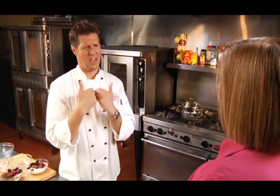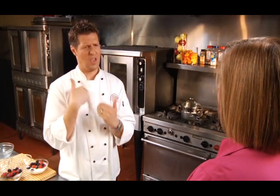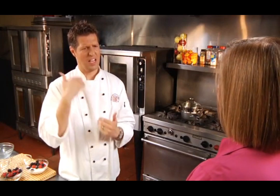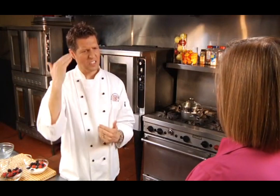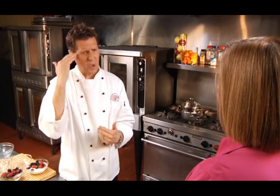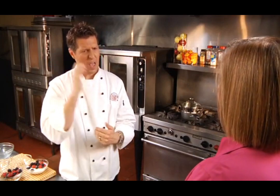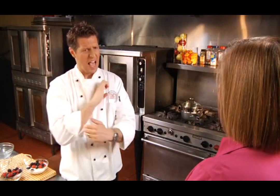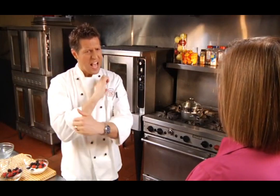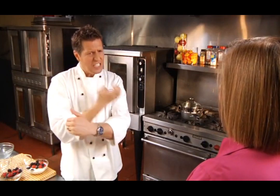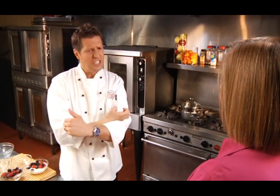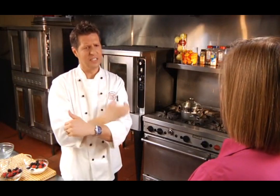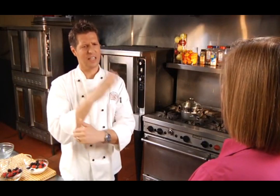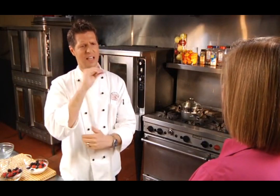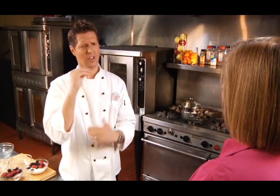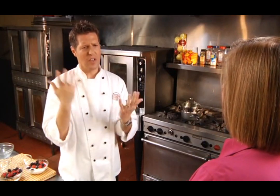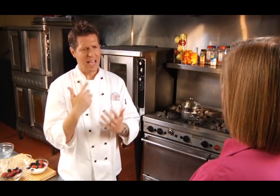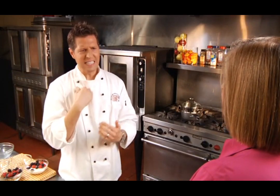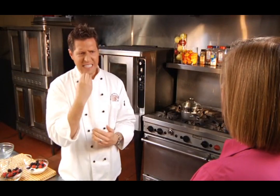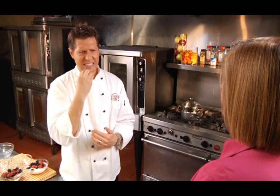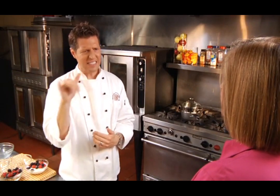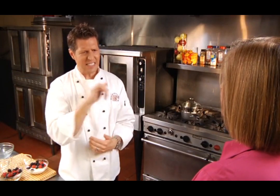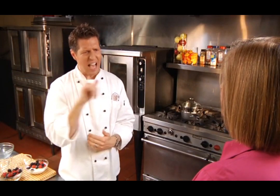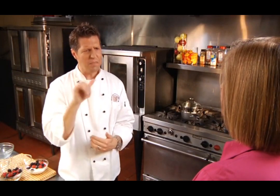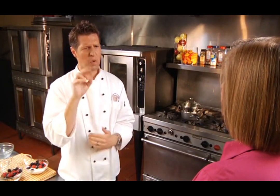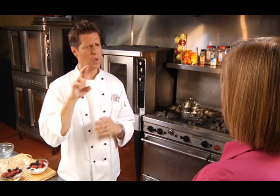How do I know how much energy I use and consume?